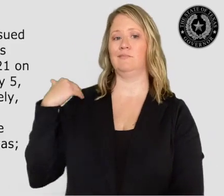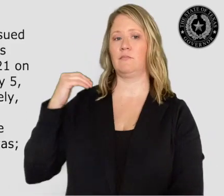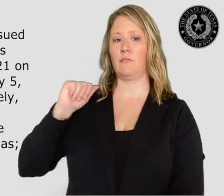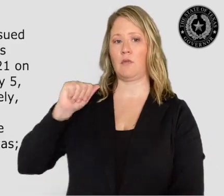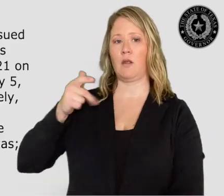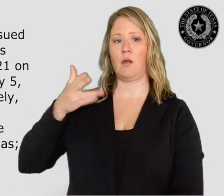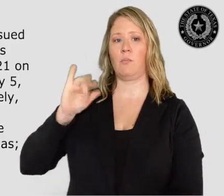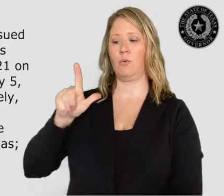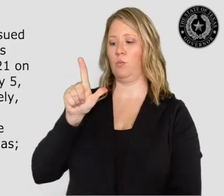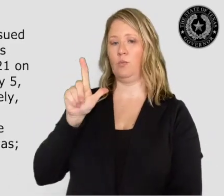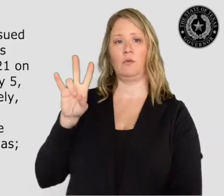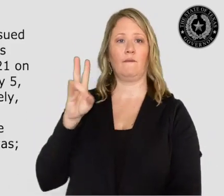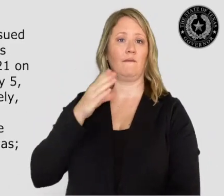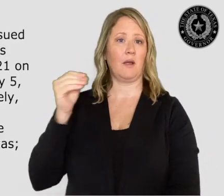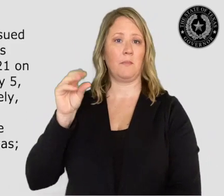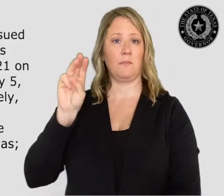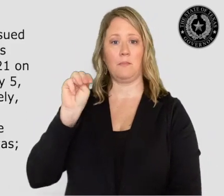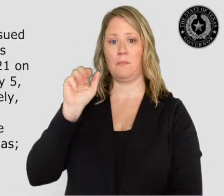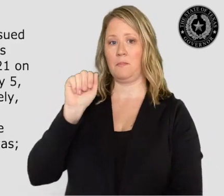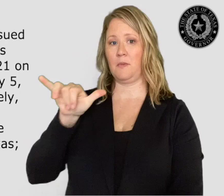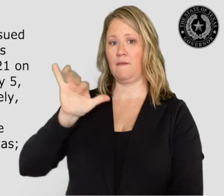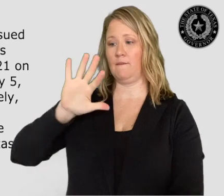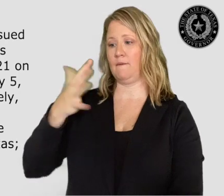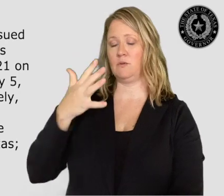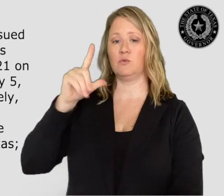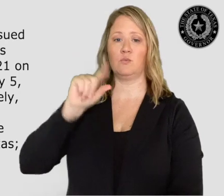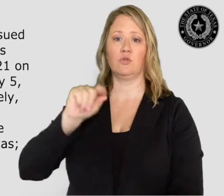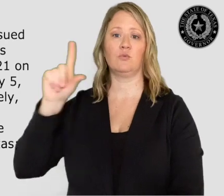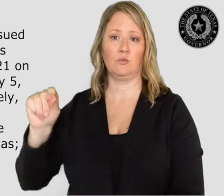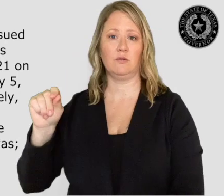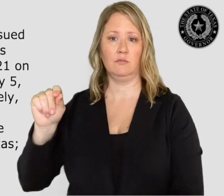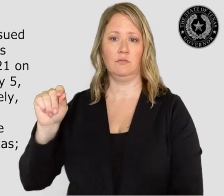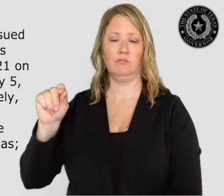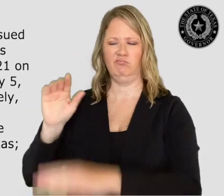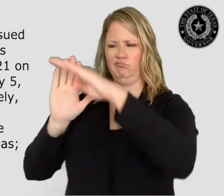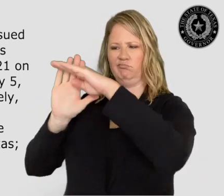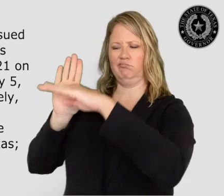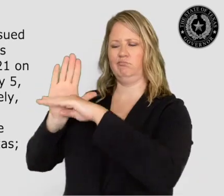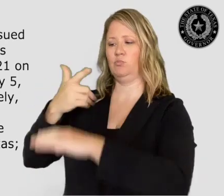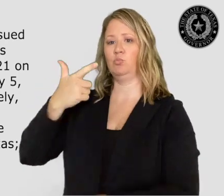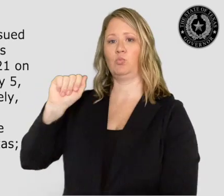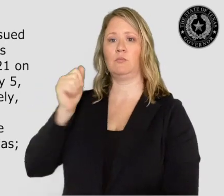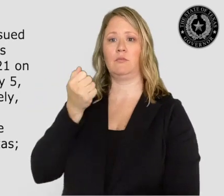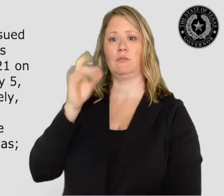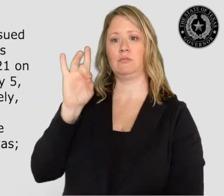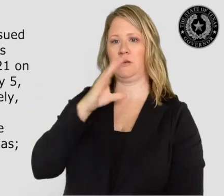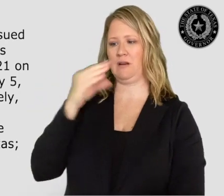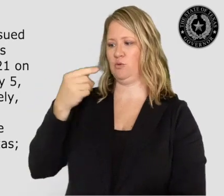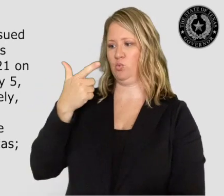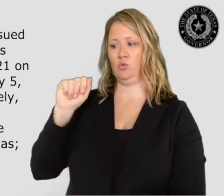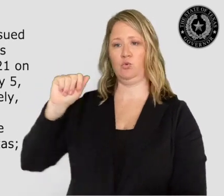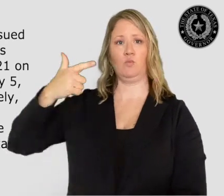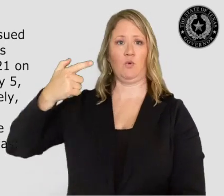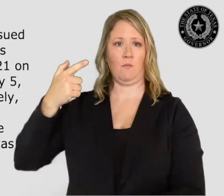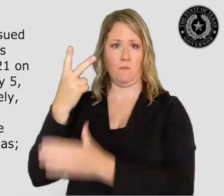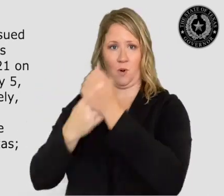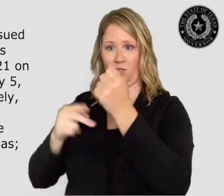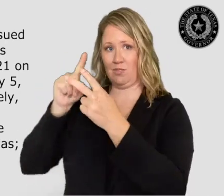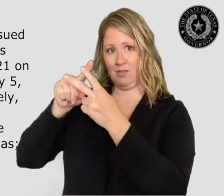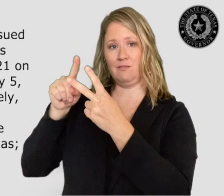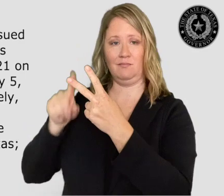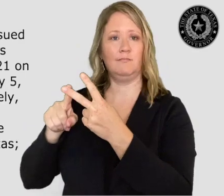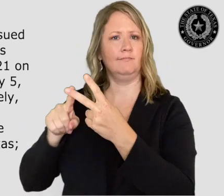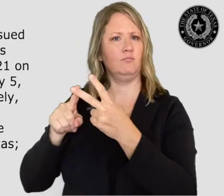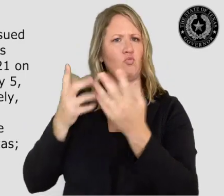whereas I subsequently issued Executive Orders GA18 and GA21 on April 27th and